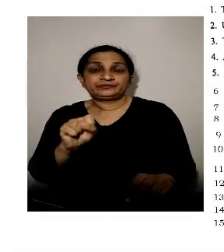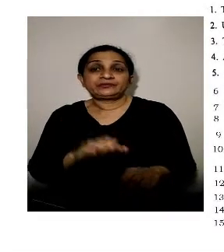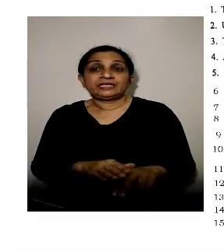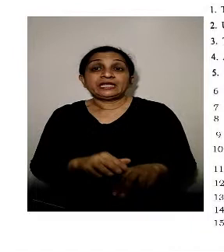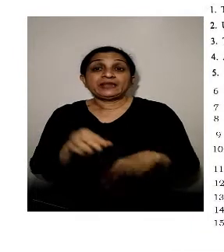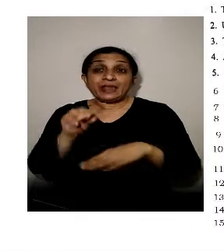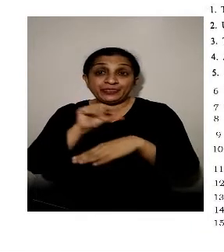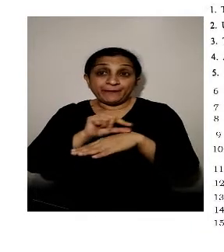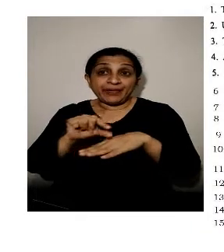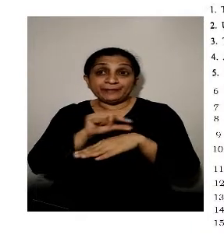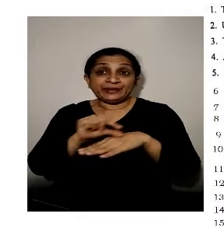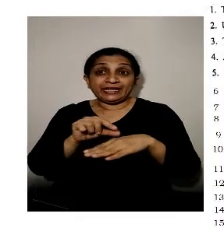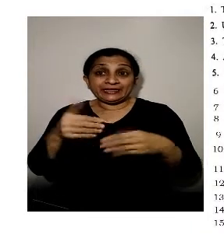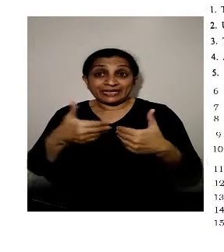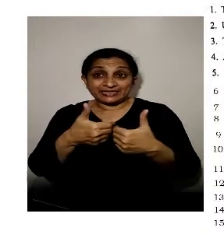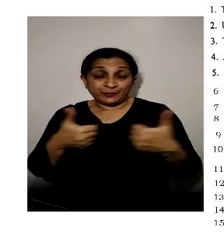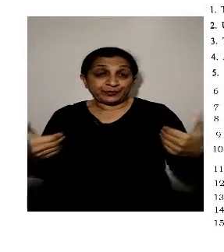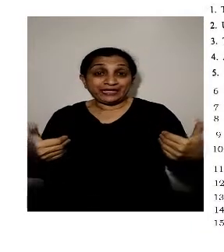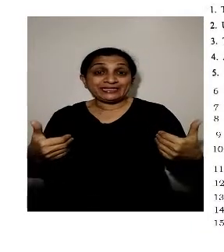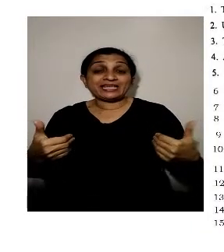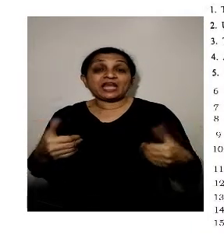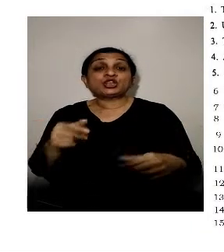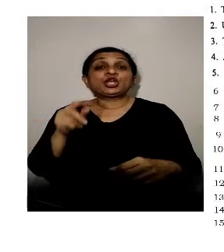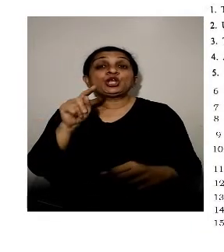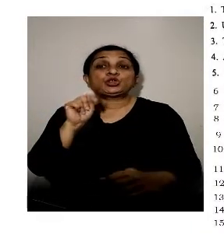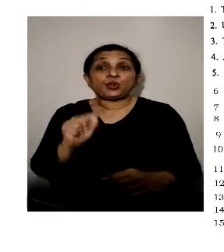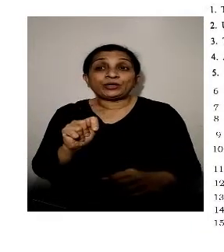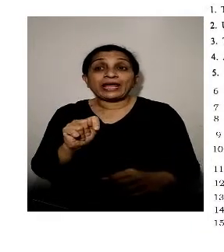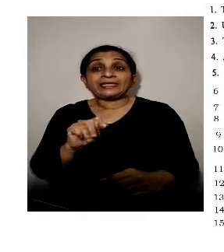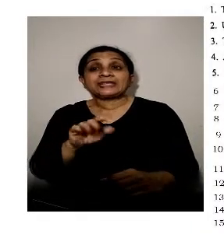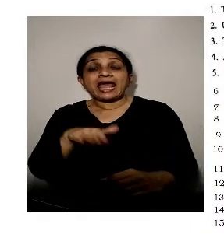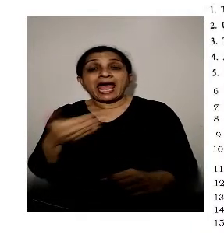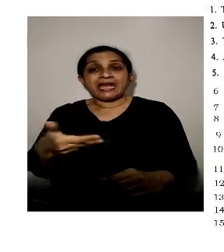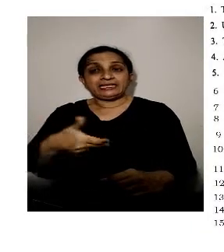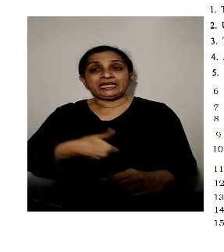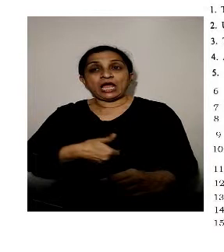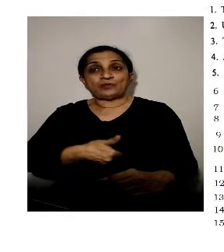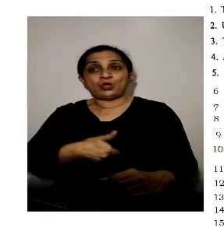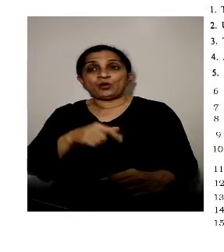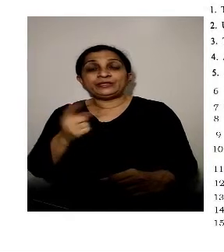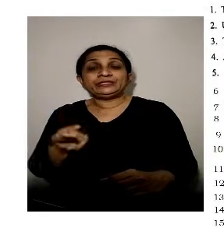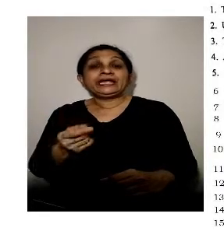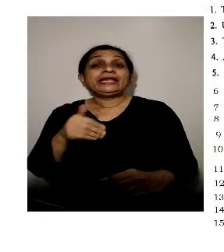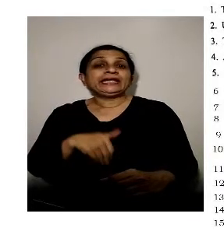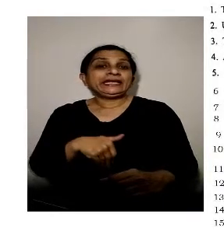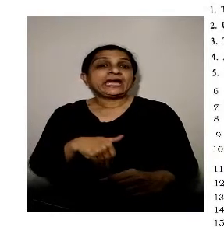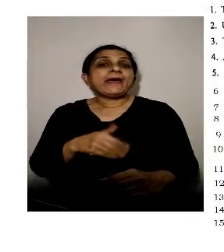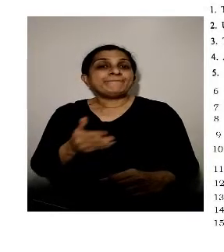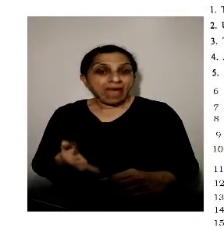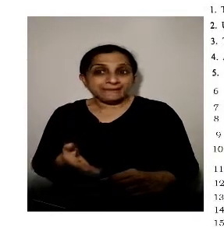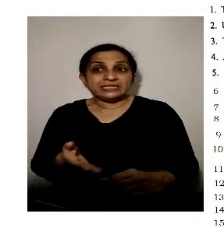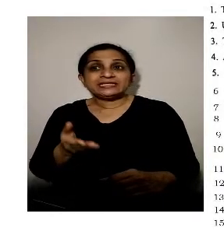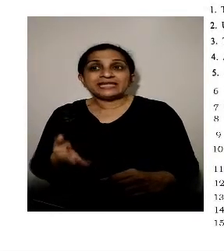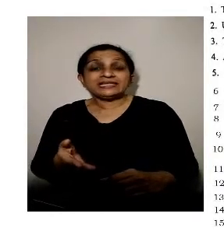Then the membrane that separates the thorax and the abdomen in